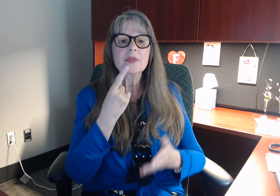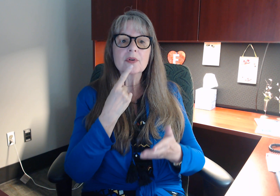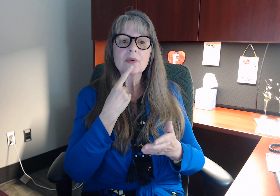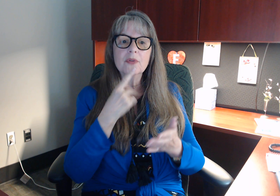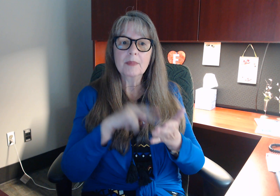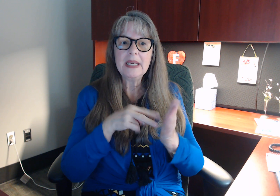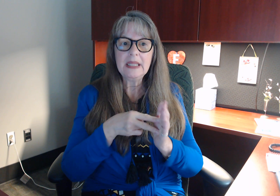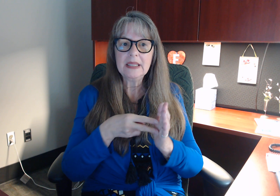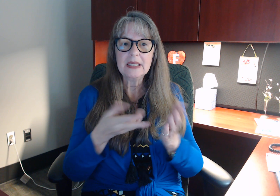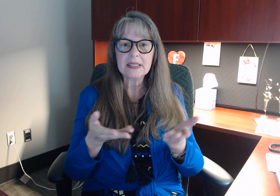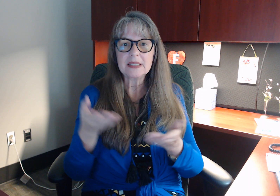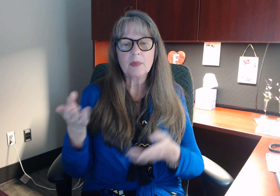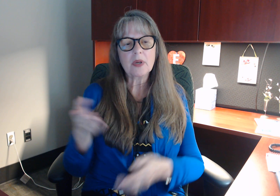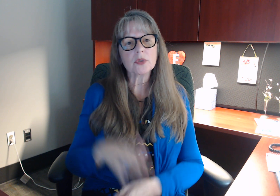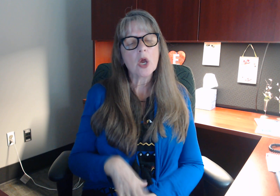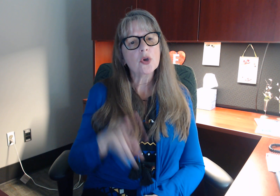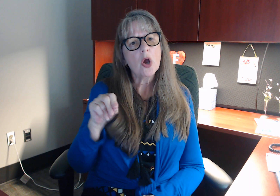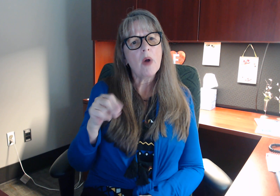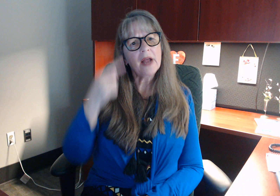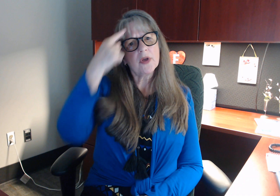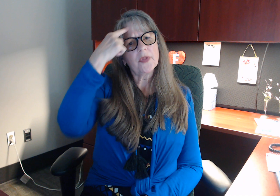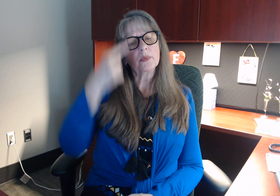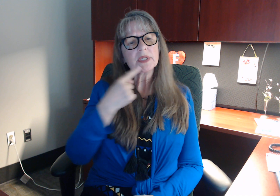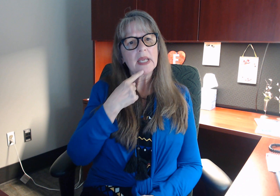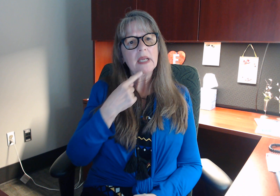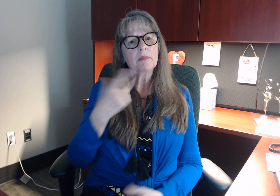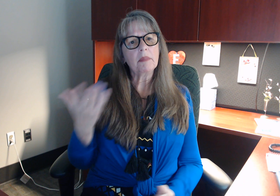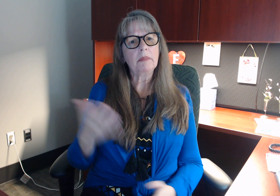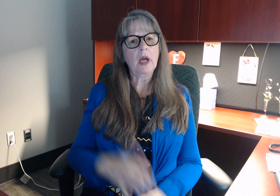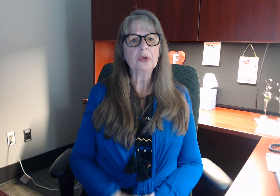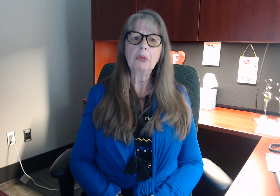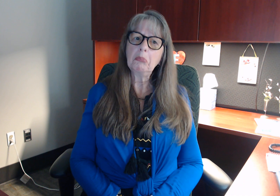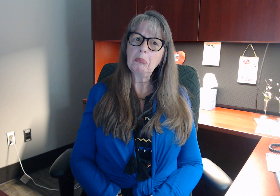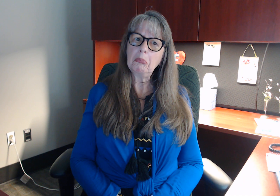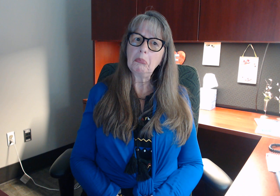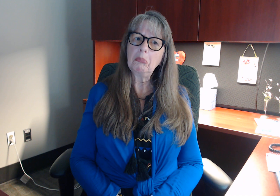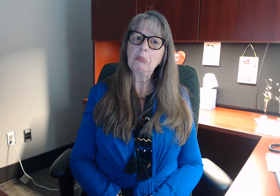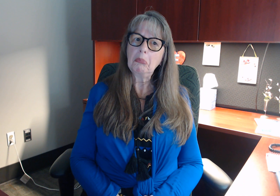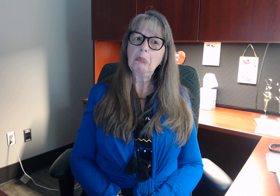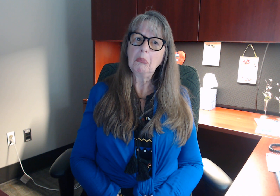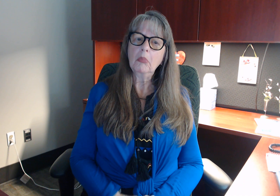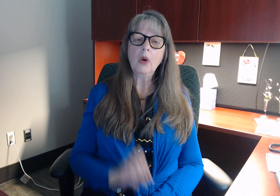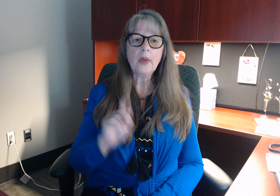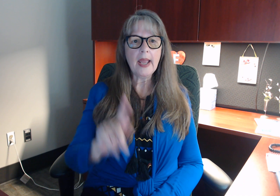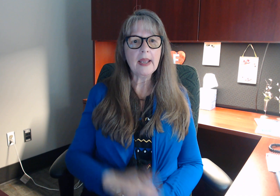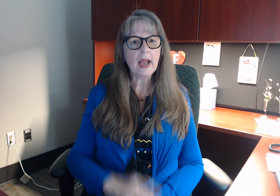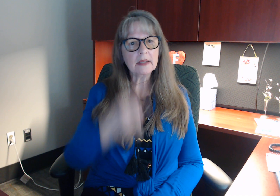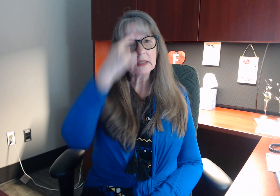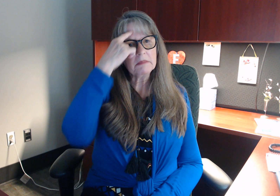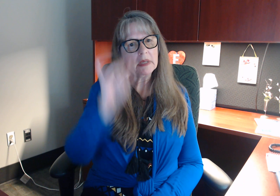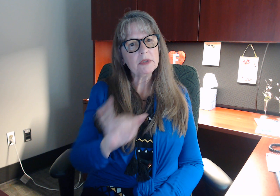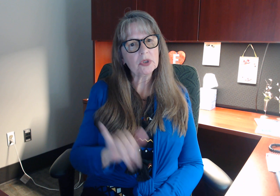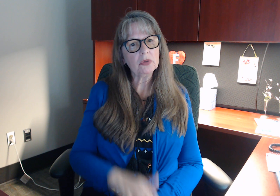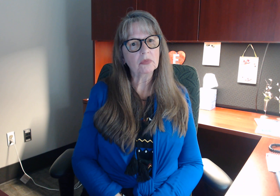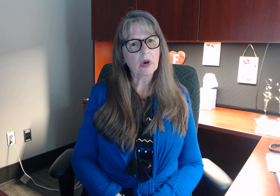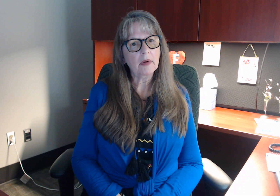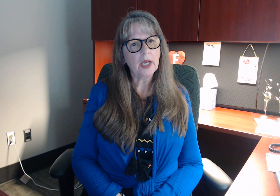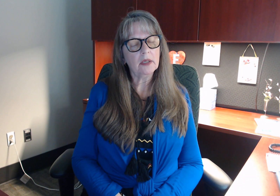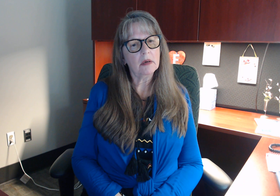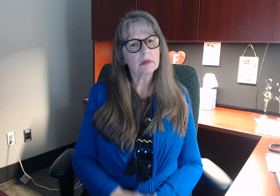they're meaning this. And someone goes, no, I thought they were saying blah, blah, blah. And you're going, okay, I think maybe too. All right,